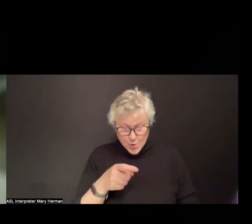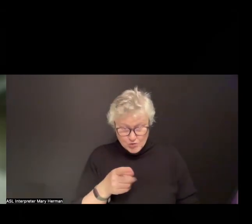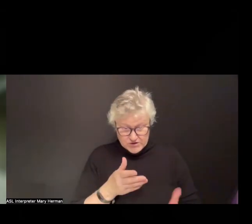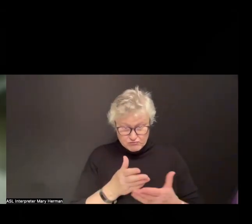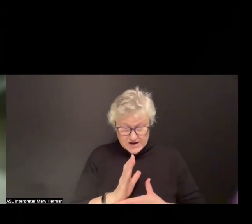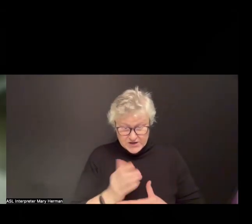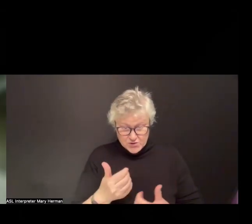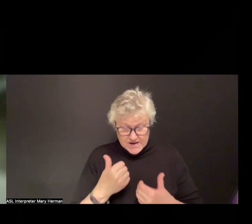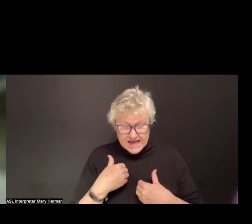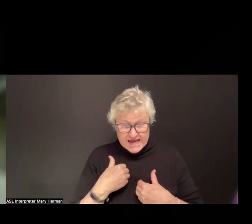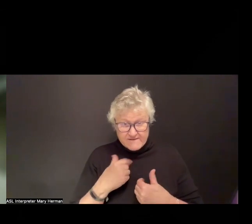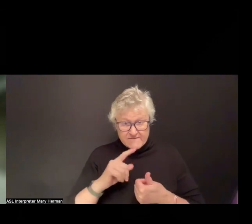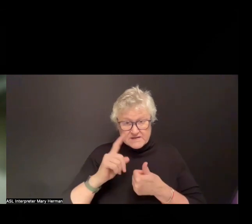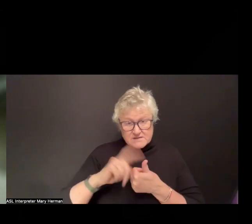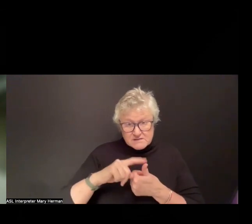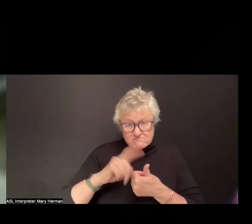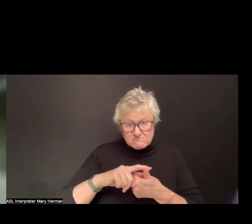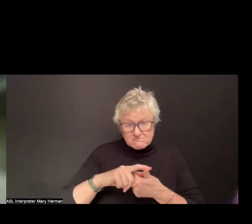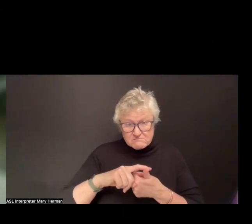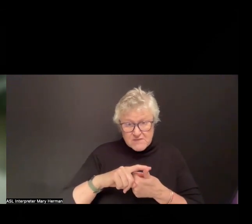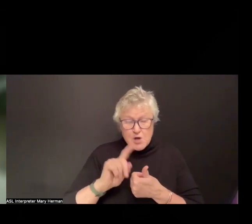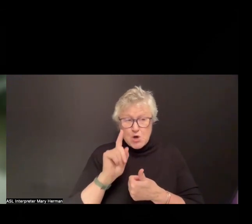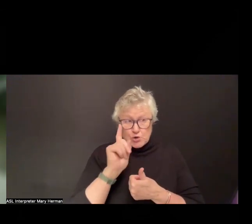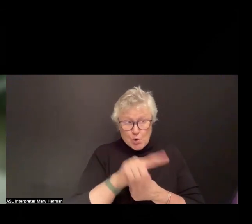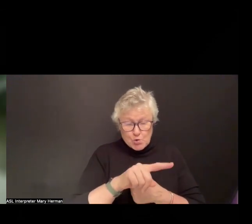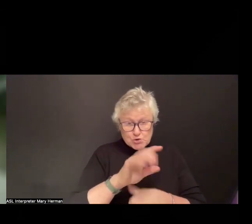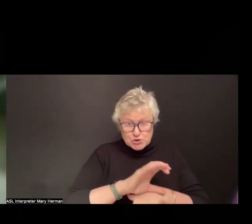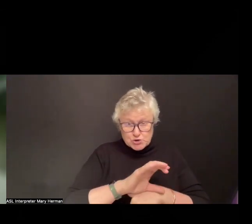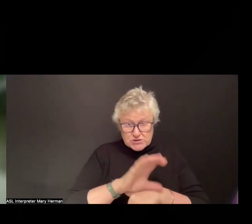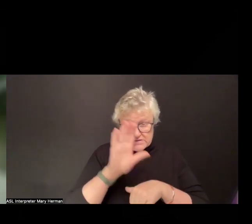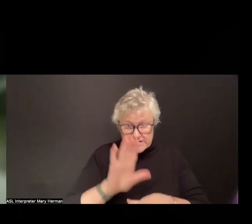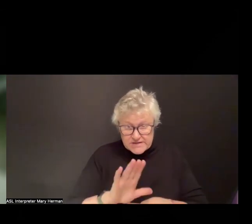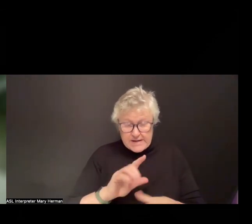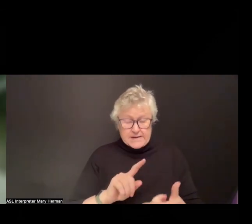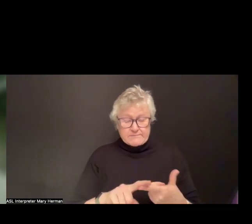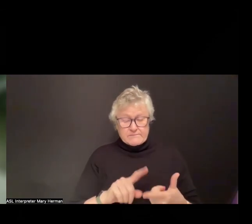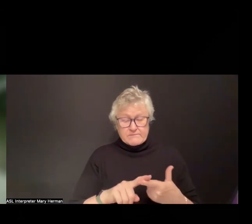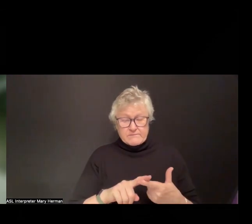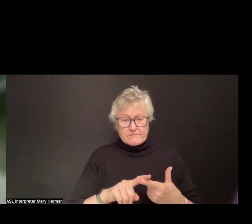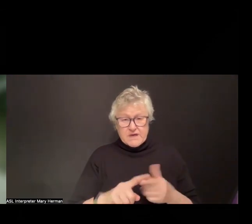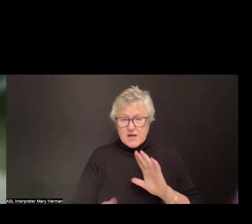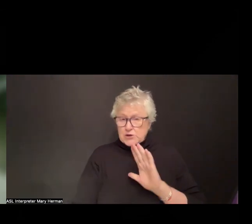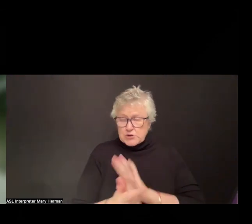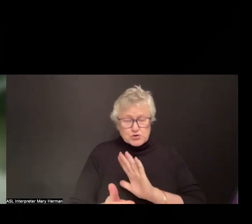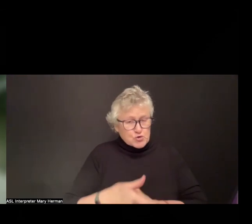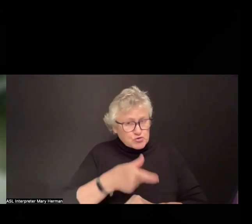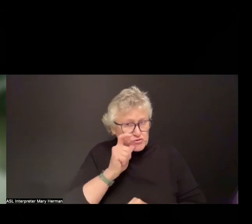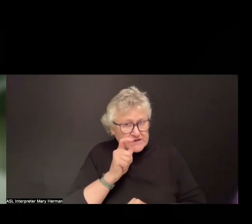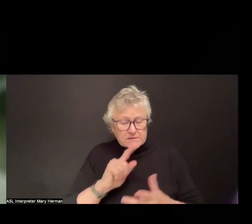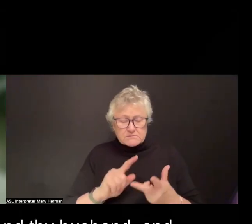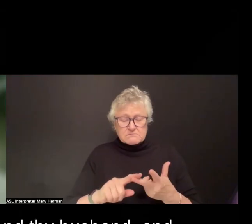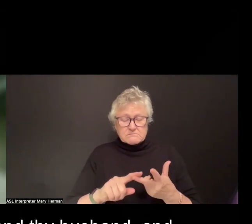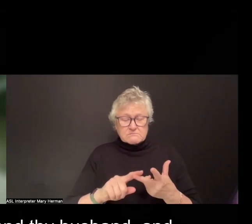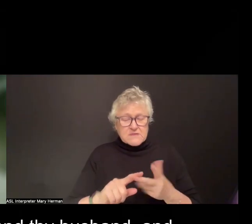swear. Don't talk back. Don't take what isn't yours. Obey the Lord thy God. Obey thy reverends and